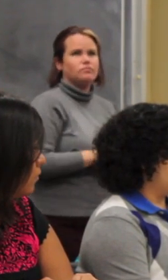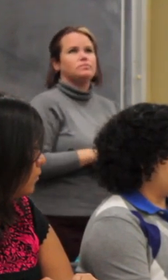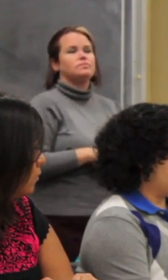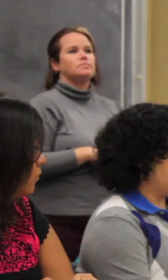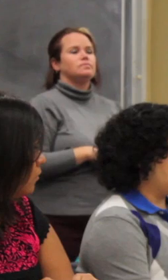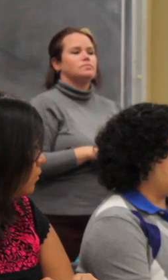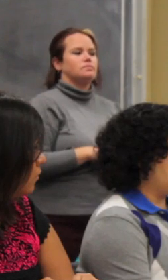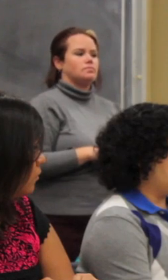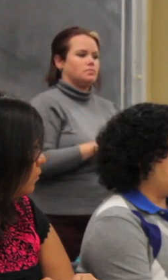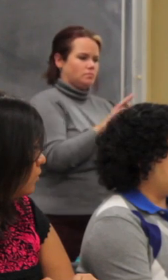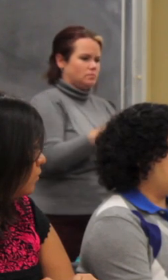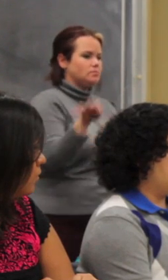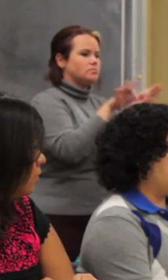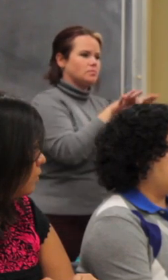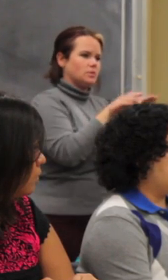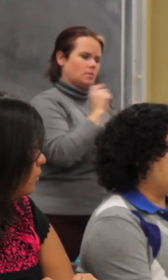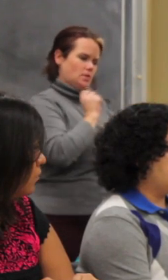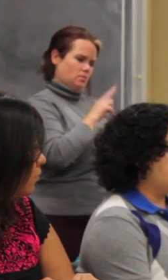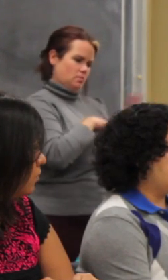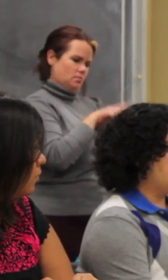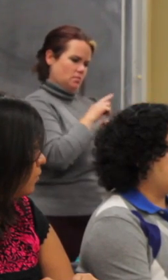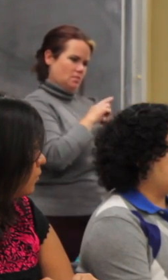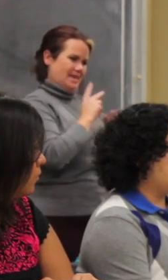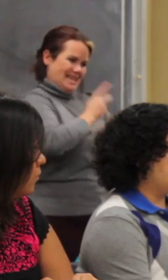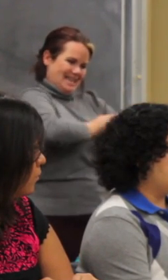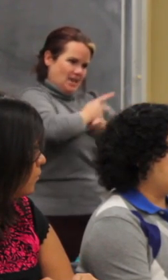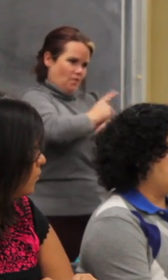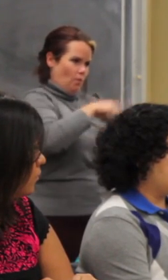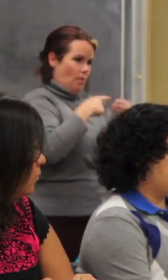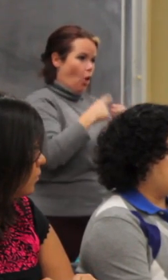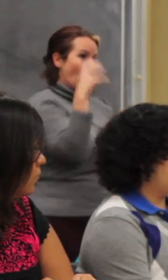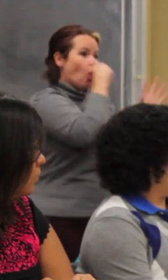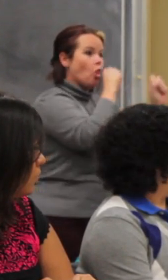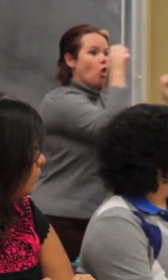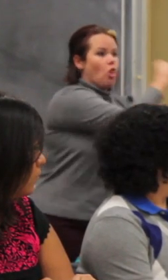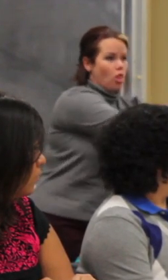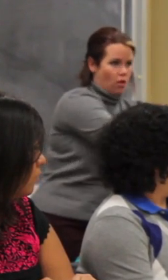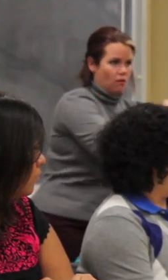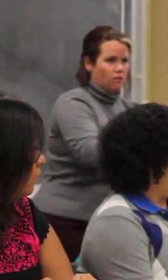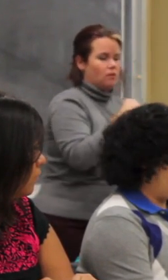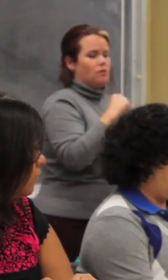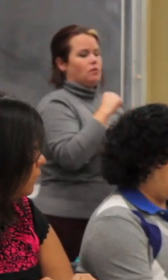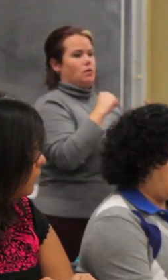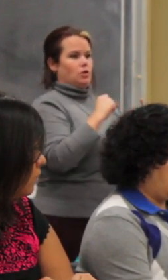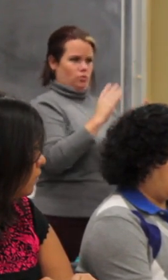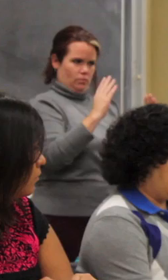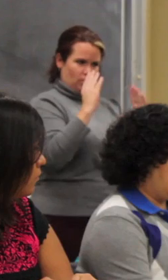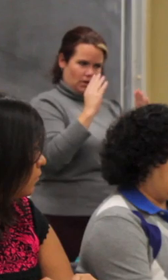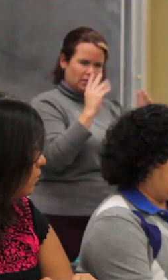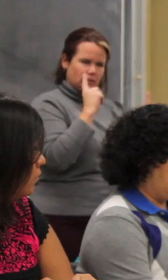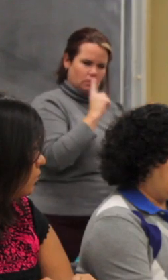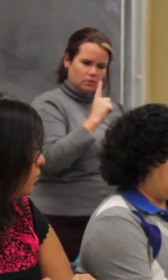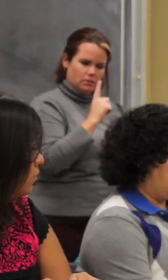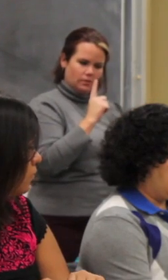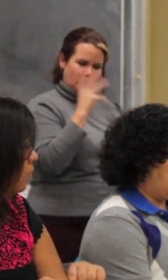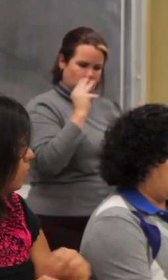be very critical of assumptions, and one really great way to do that is to really pay attention to those